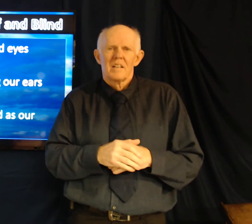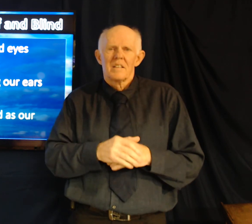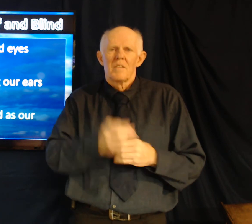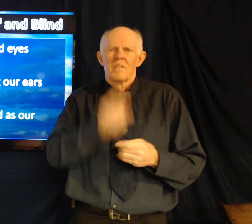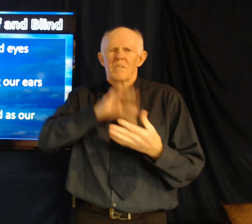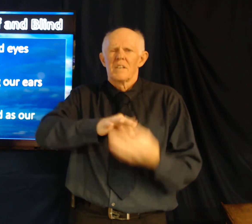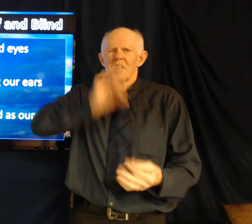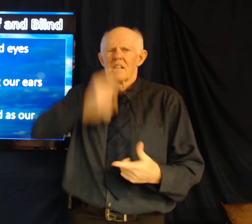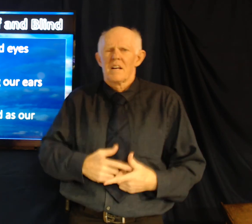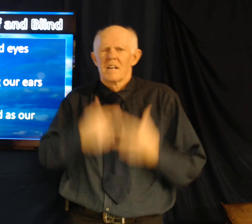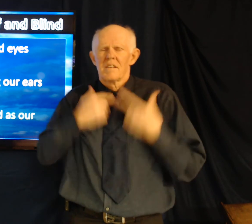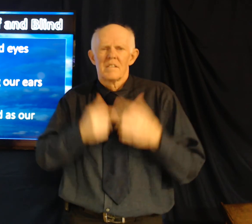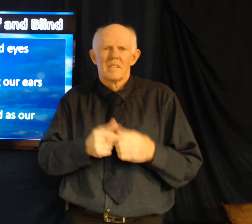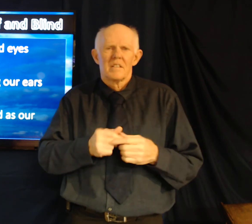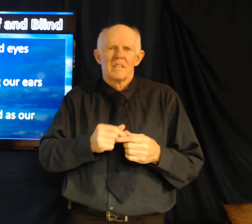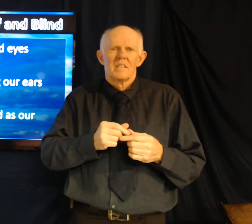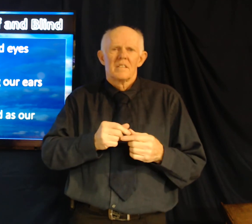don't become deaf and blind